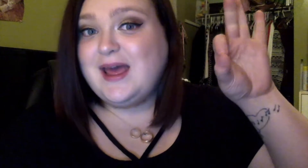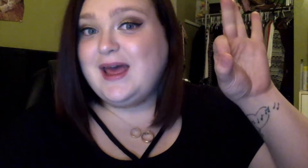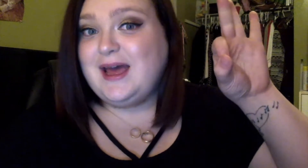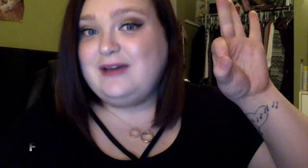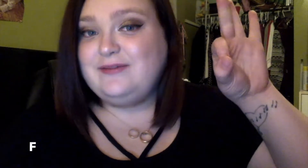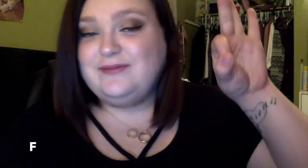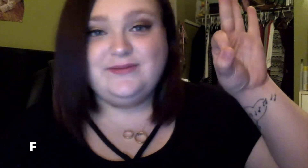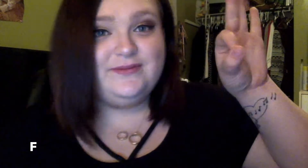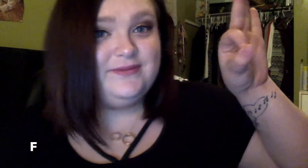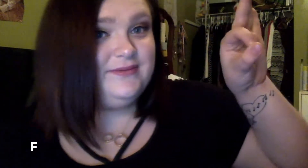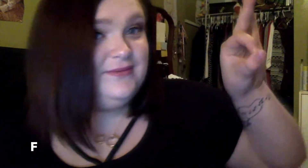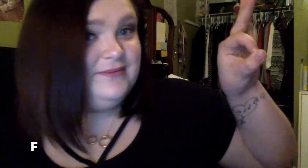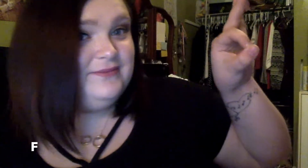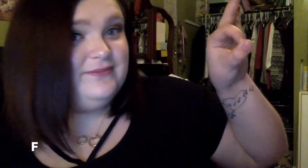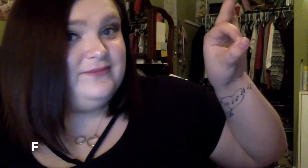F.